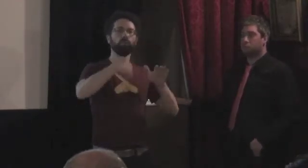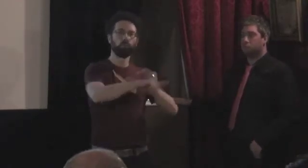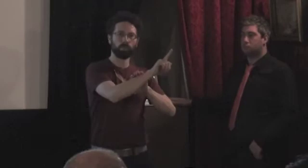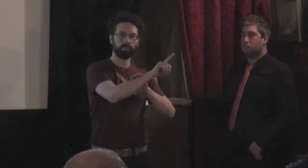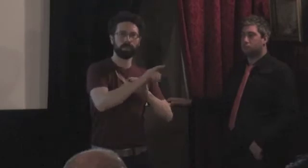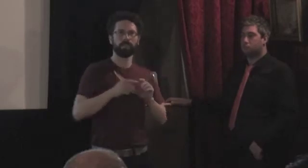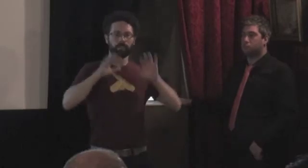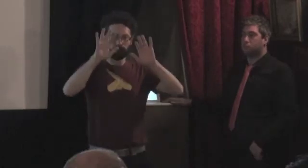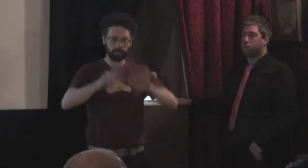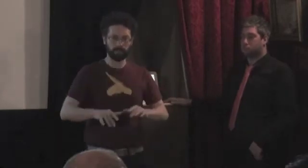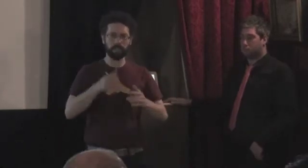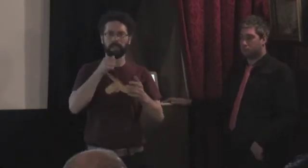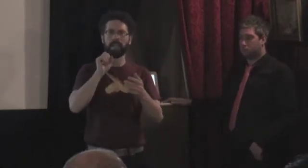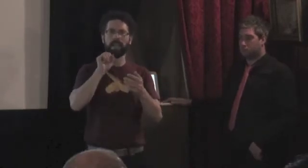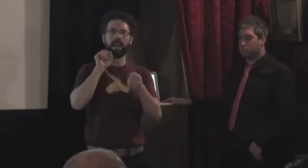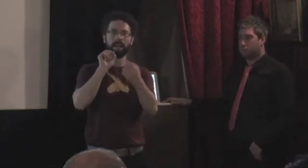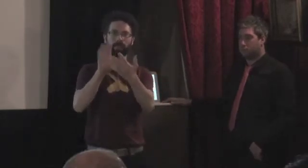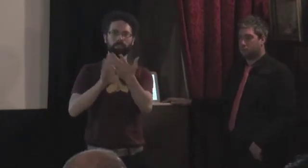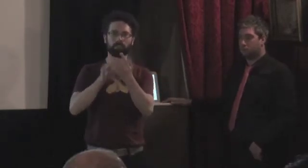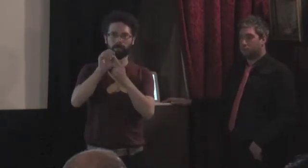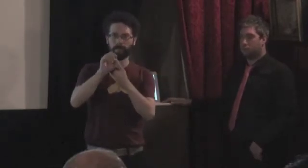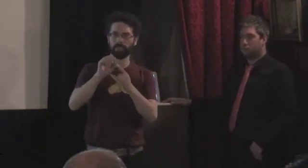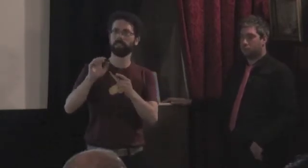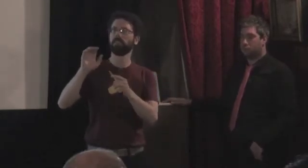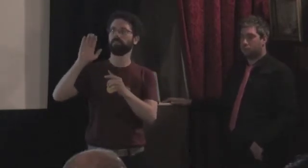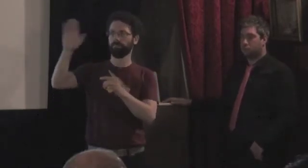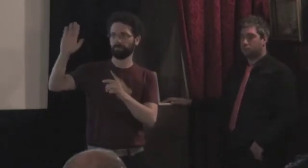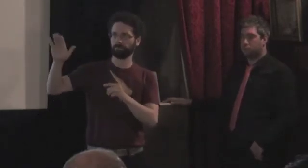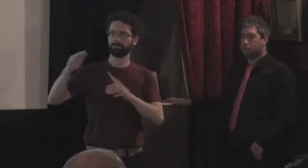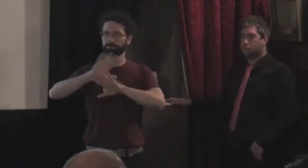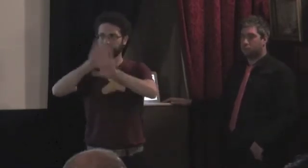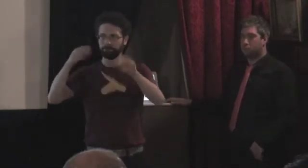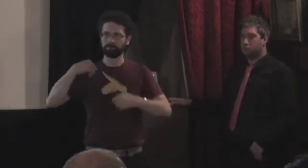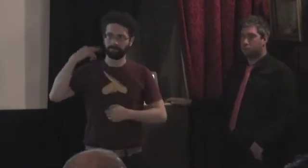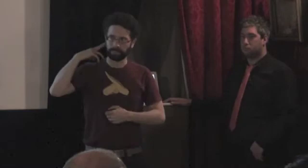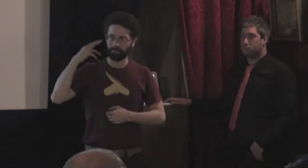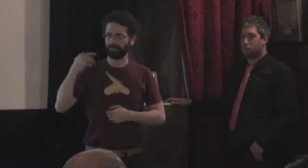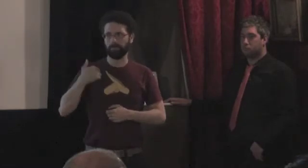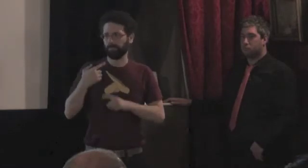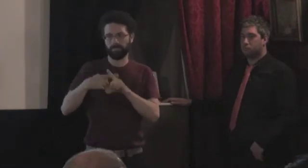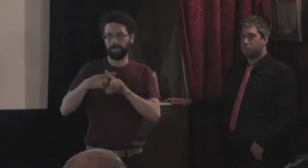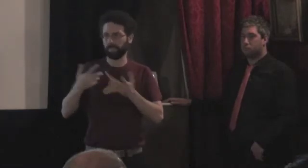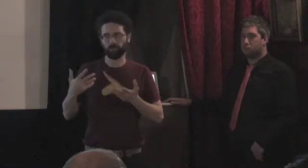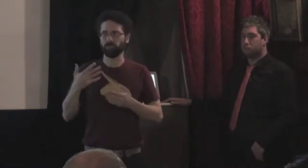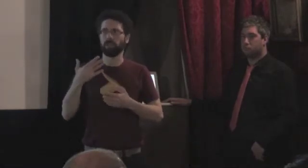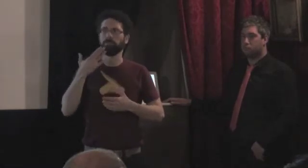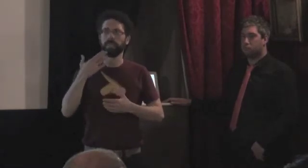their signing and uploaded it to YouTube. We then contacted our MP to let them know that we're deaf,